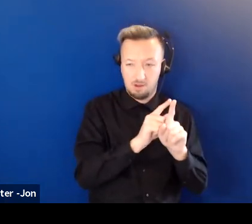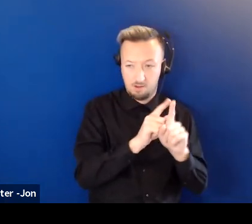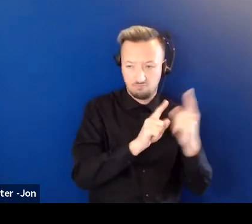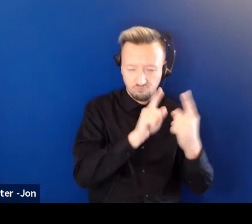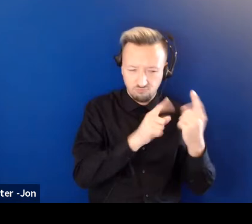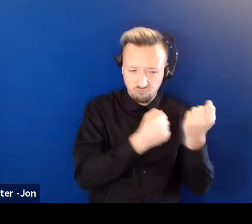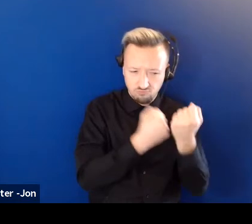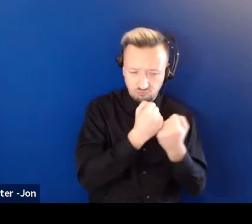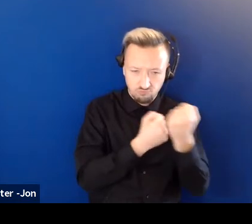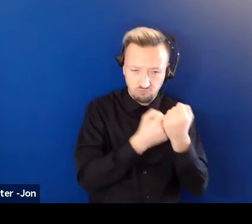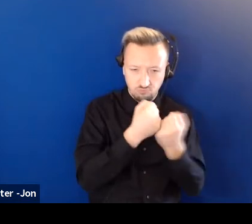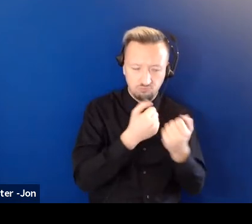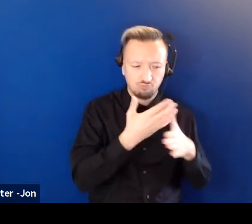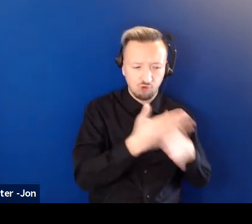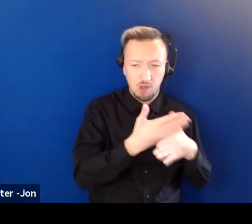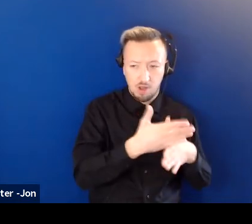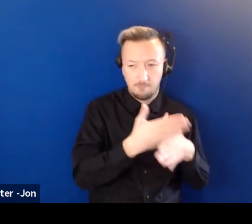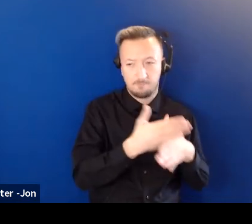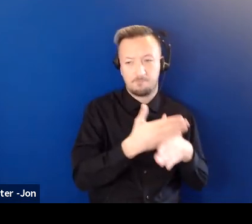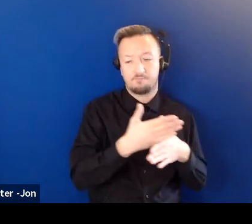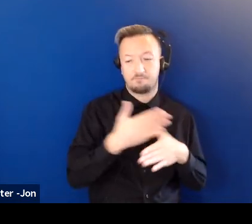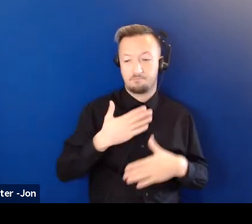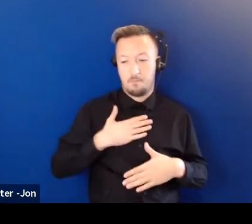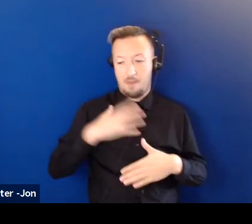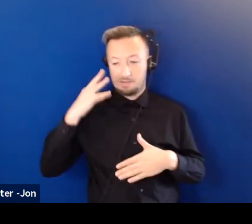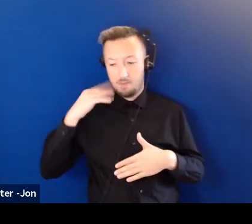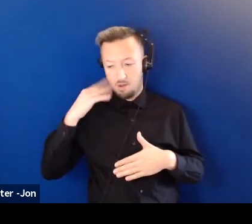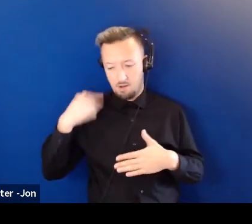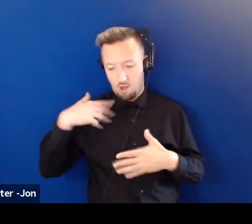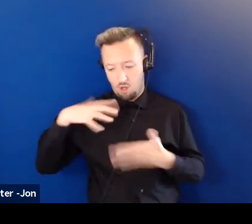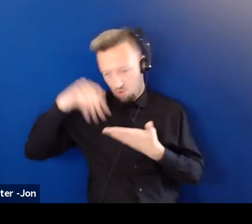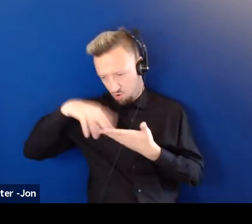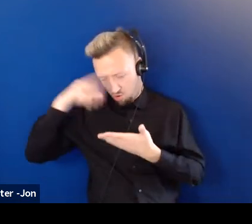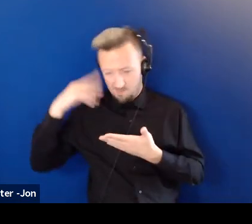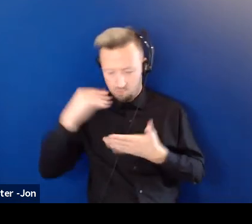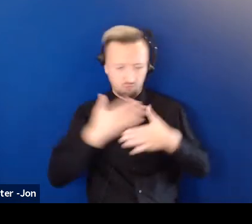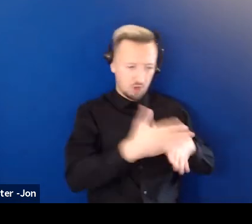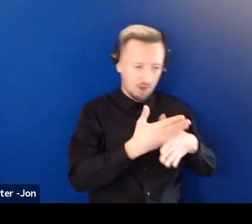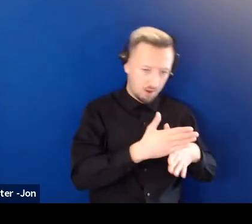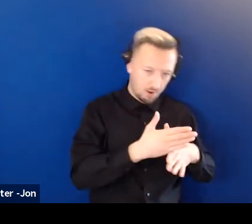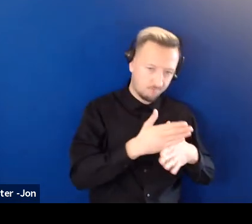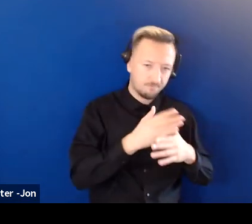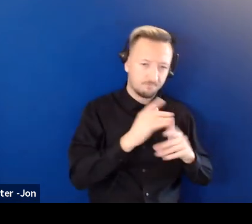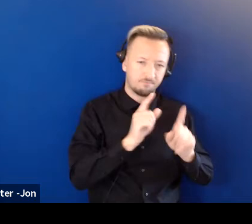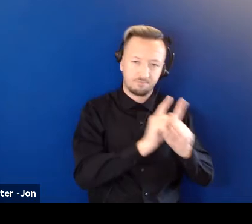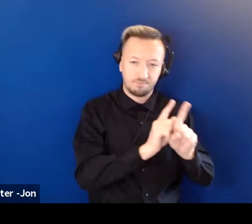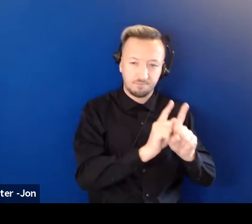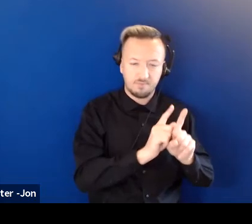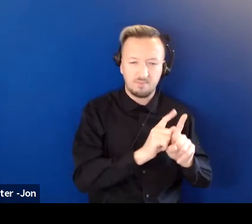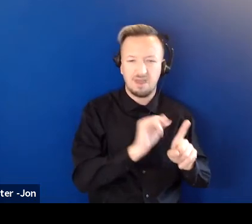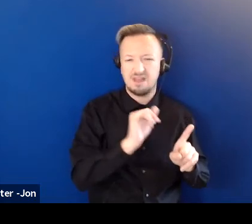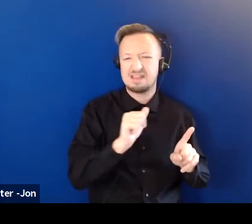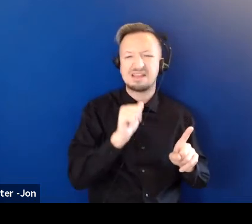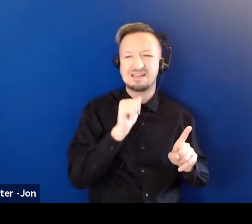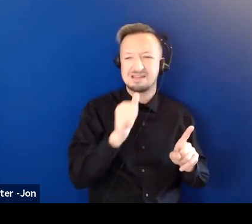one-on-one support, and they share from their learned experiences. And this is generally an informal kind of